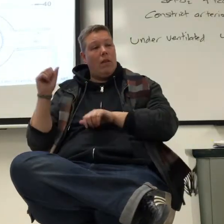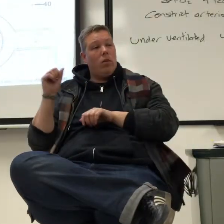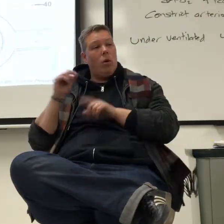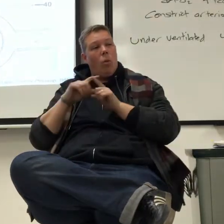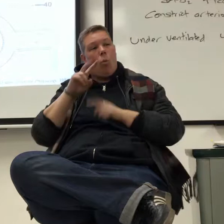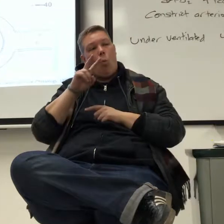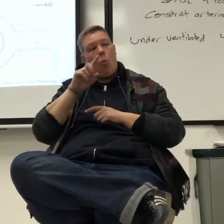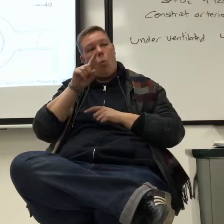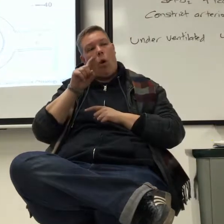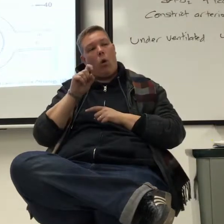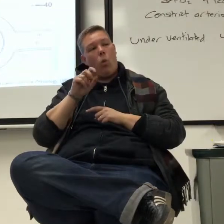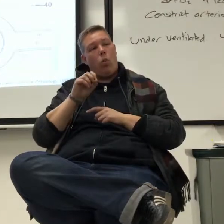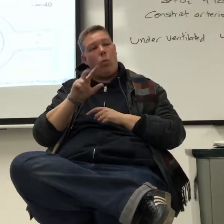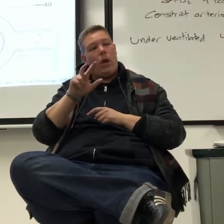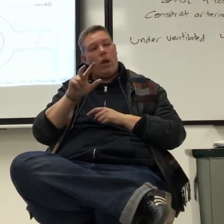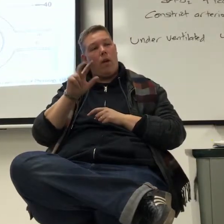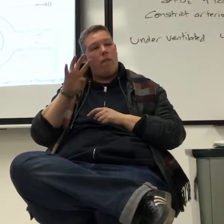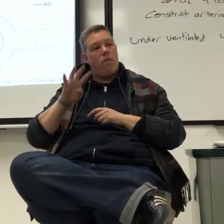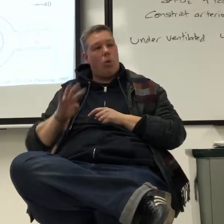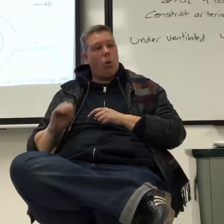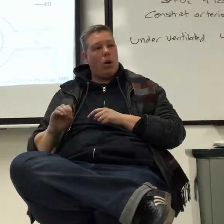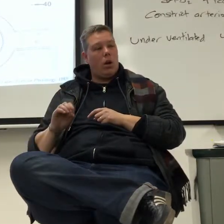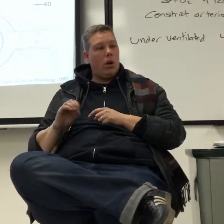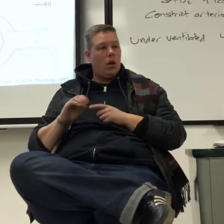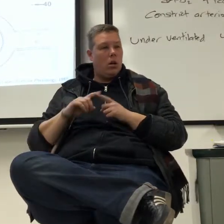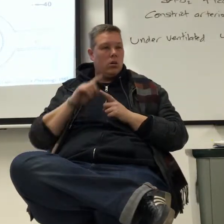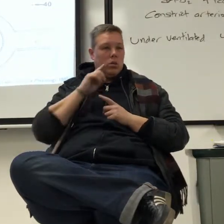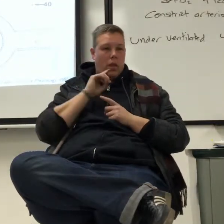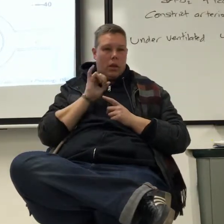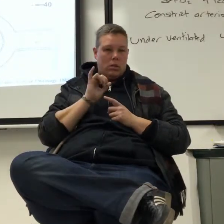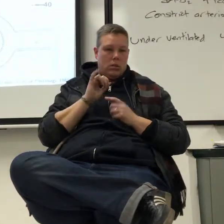happen quickly, it equilibrates within a quarter second.